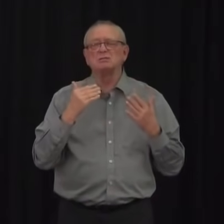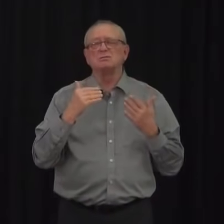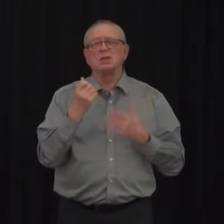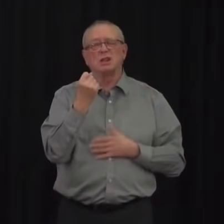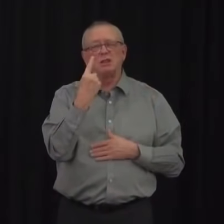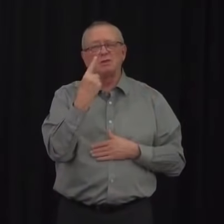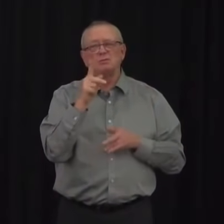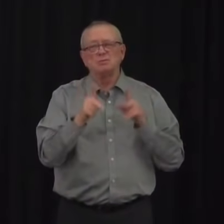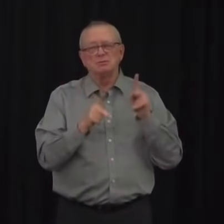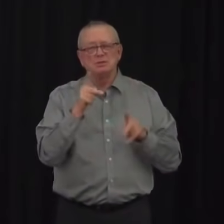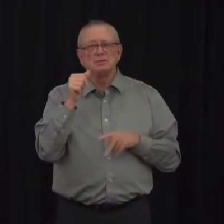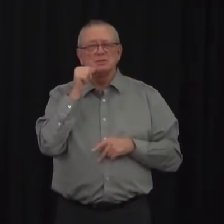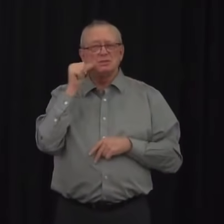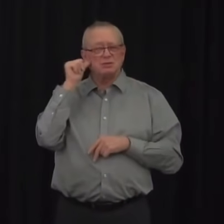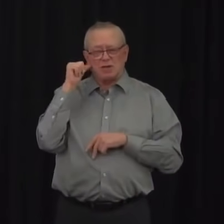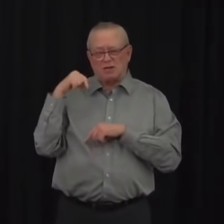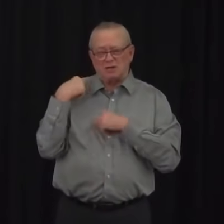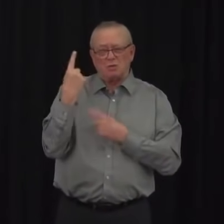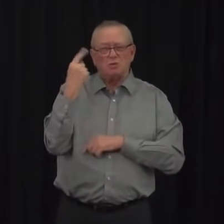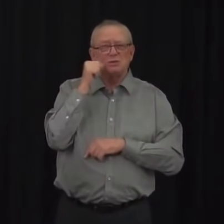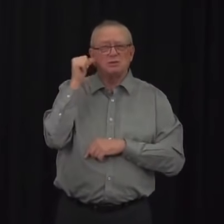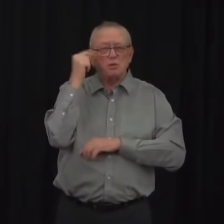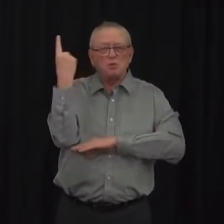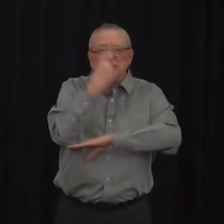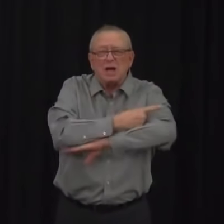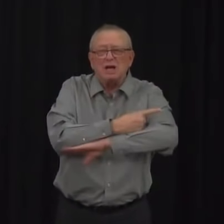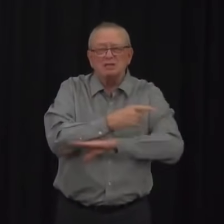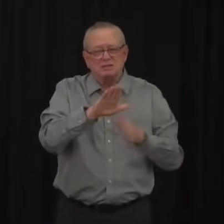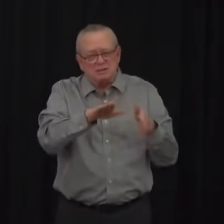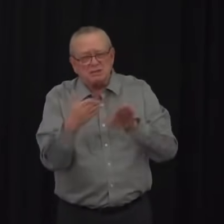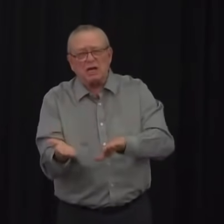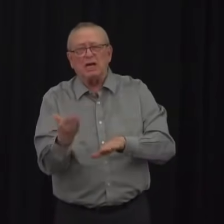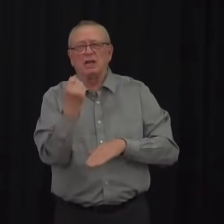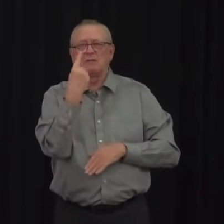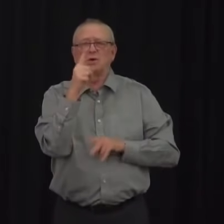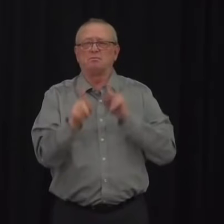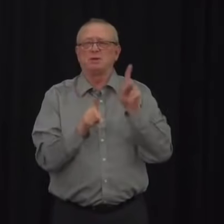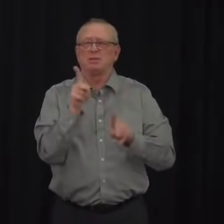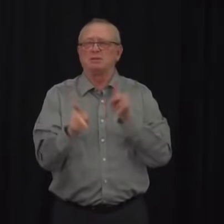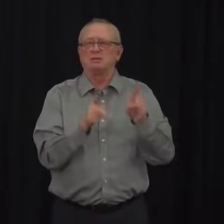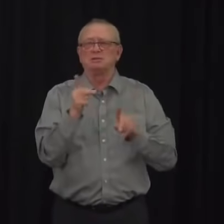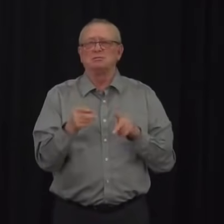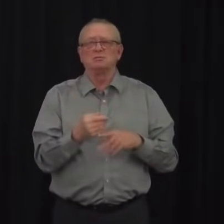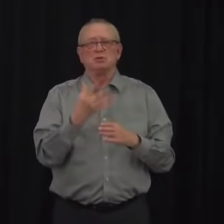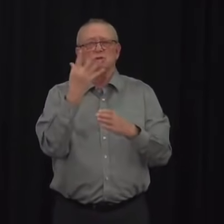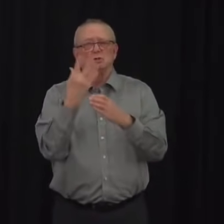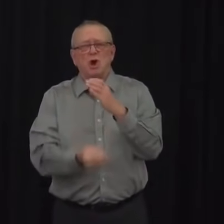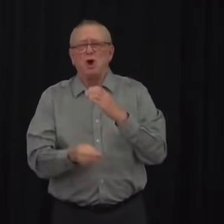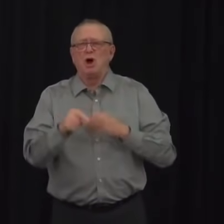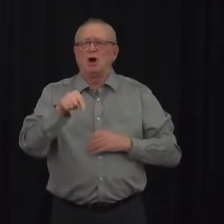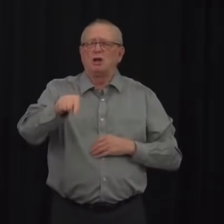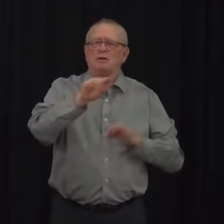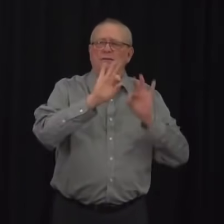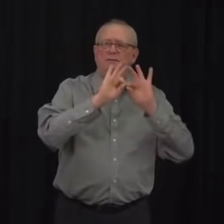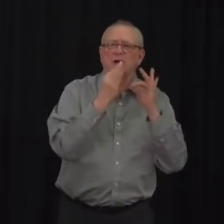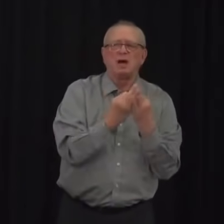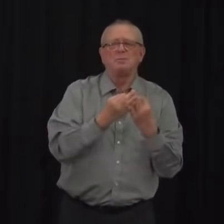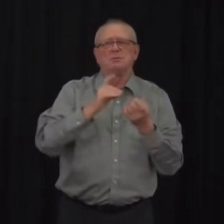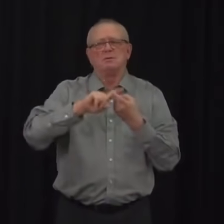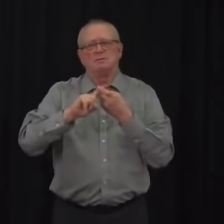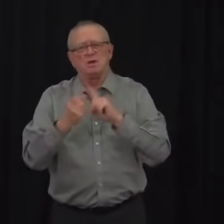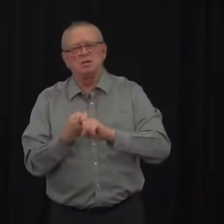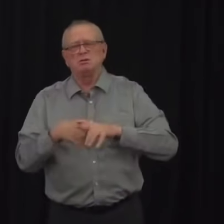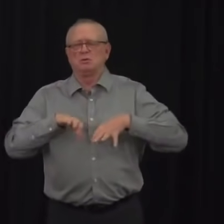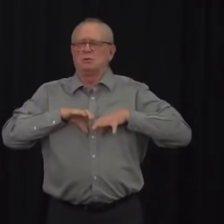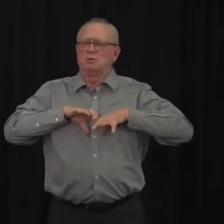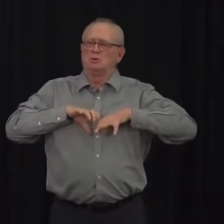11 fellow Albertans are gone, and their families and friends are mourning their loss. They and everyone else